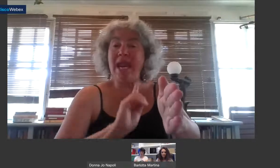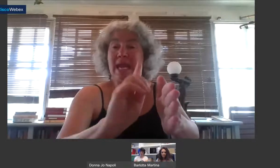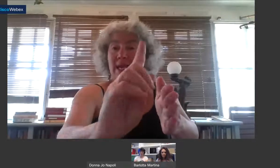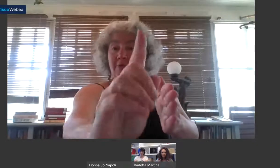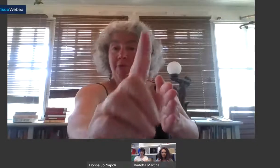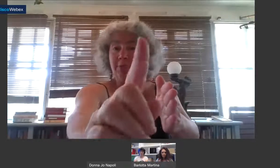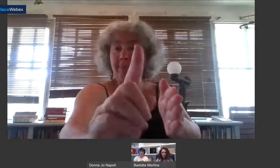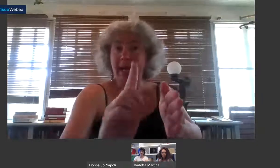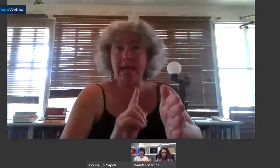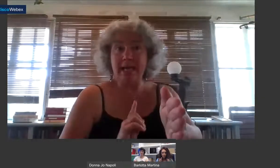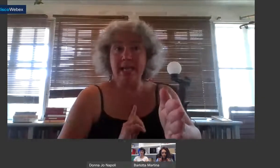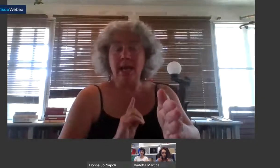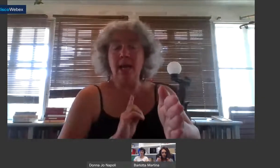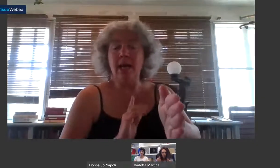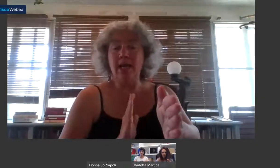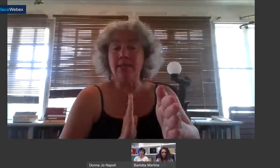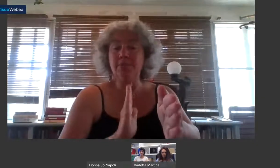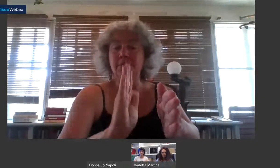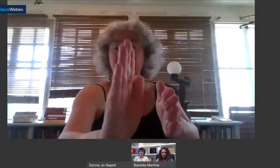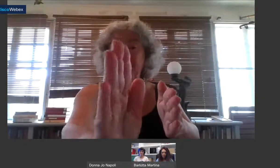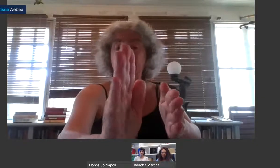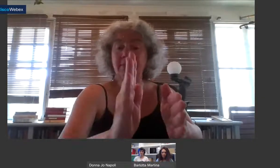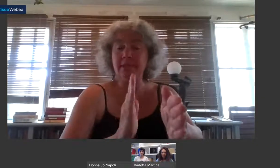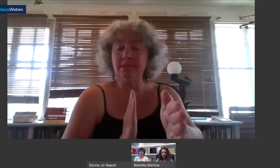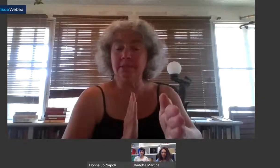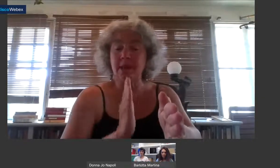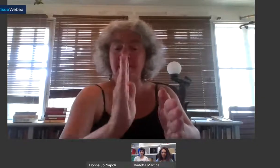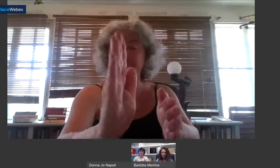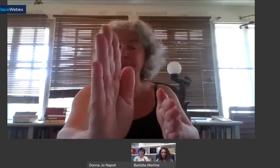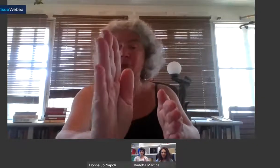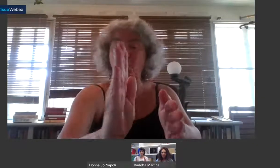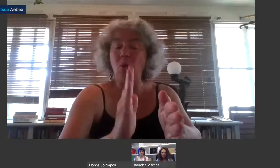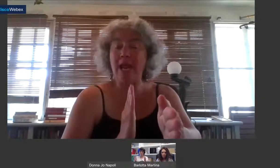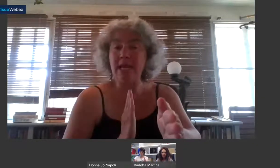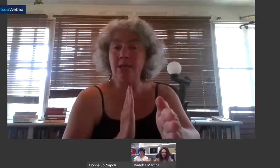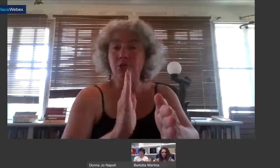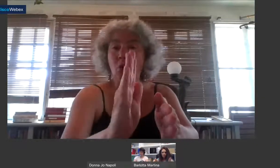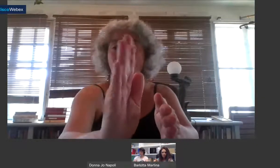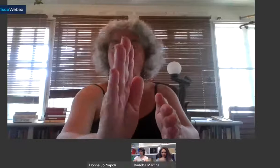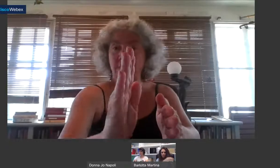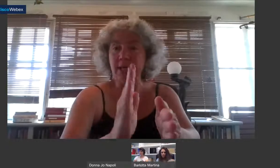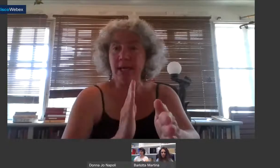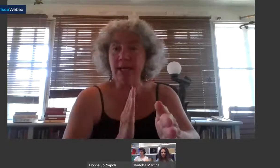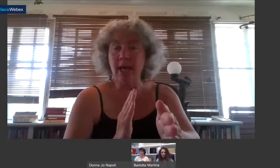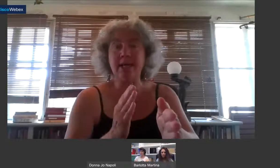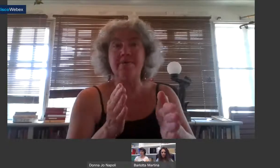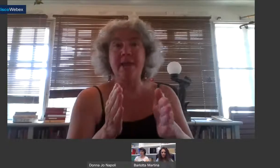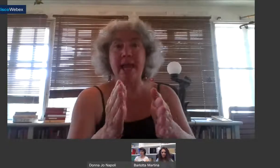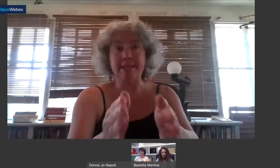away from your body. It's moving on this away toward kind of